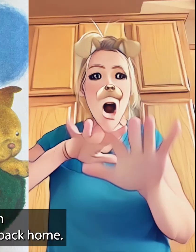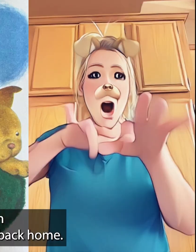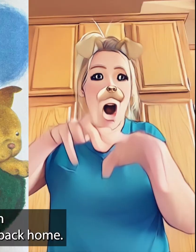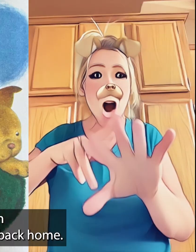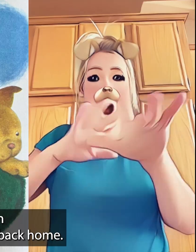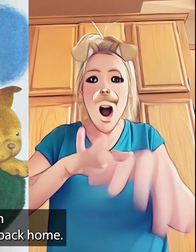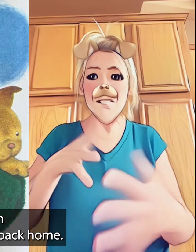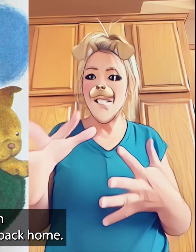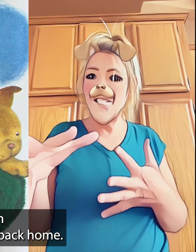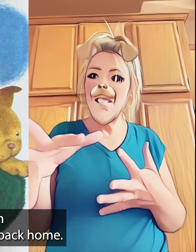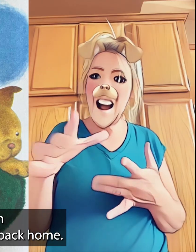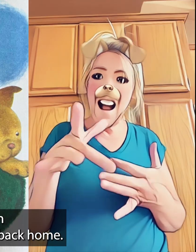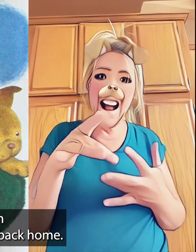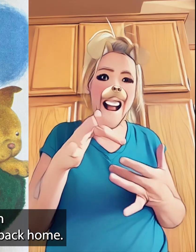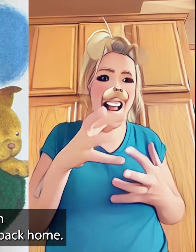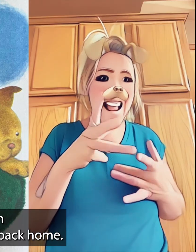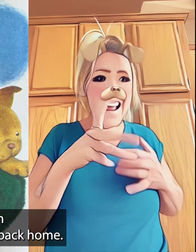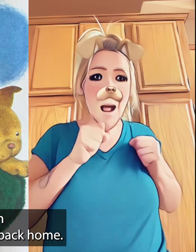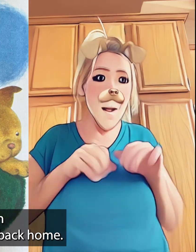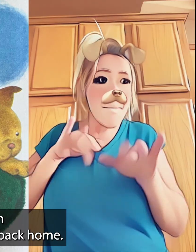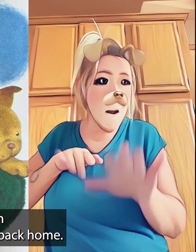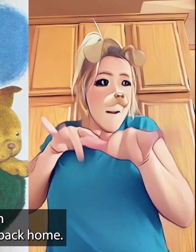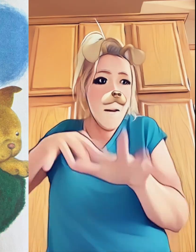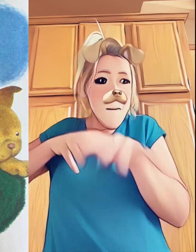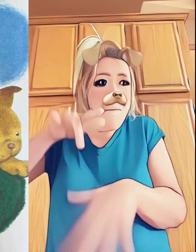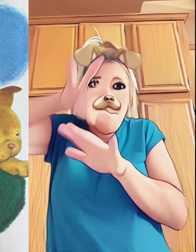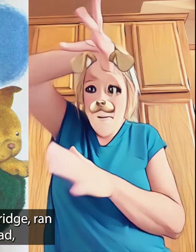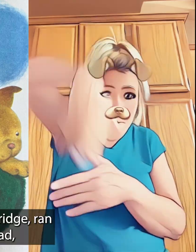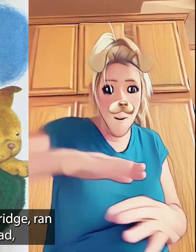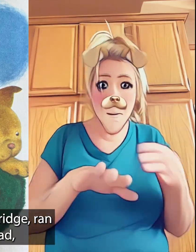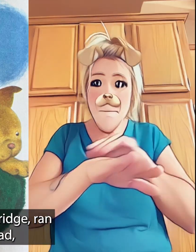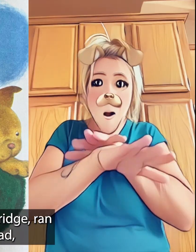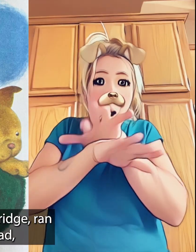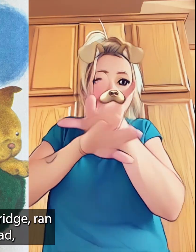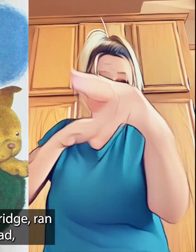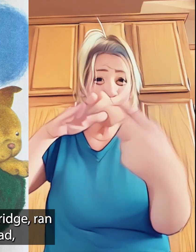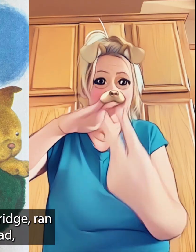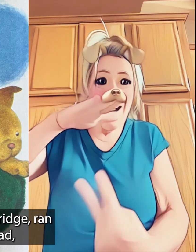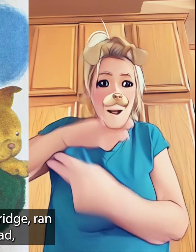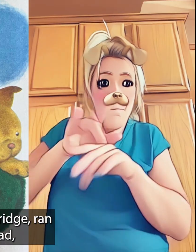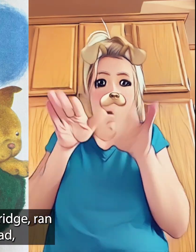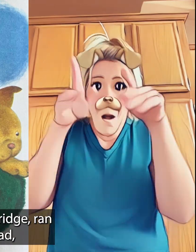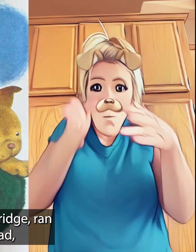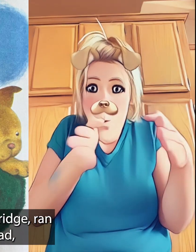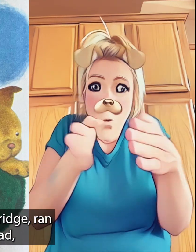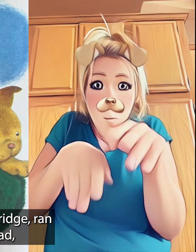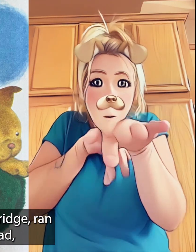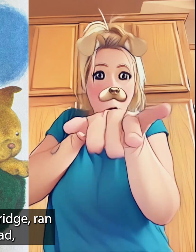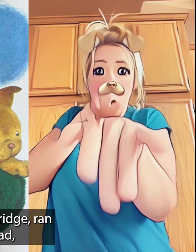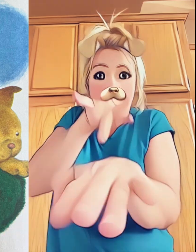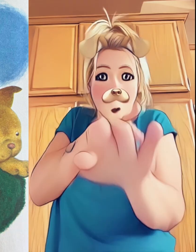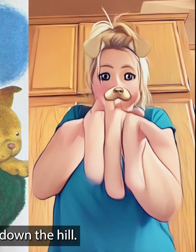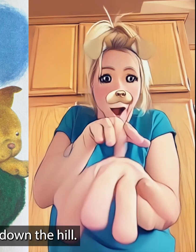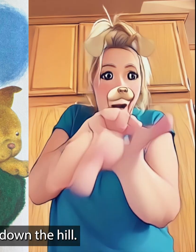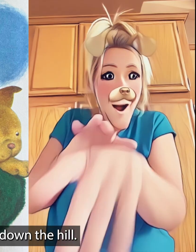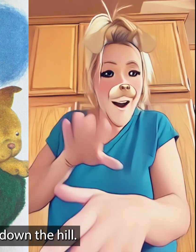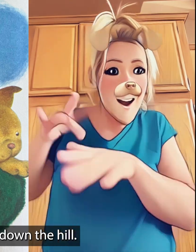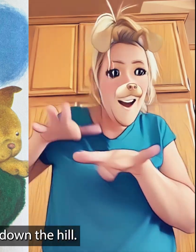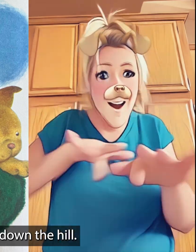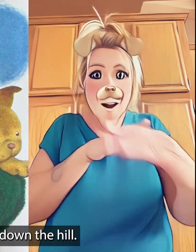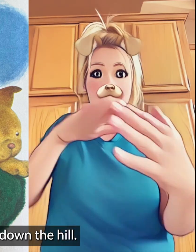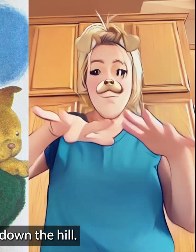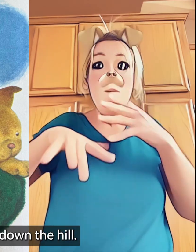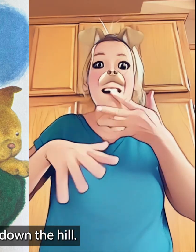They all ran as fast as they could back home. They crossed the bridge, ran down the road, over